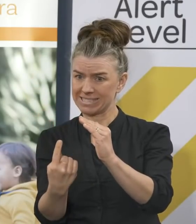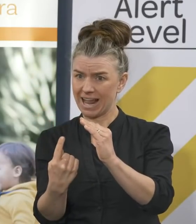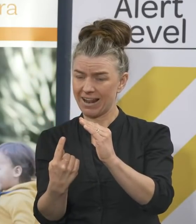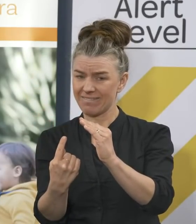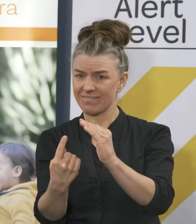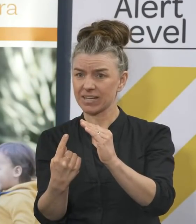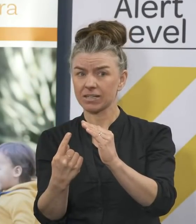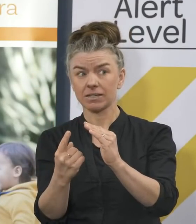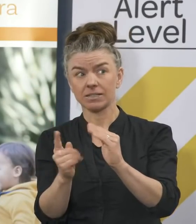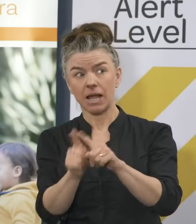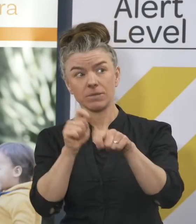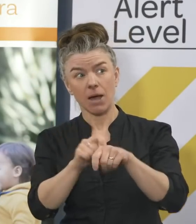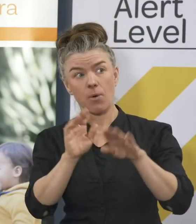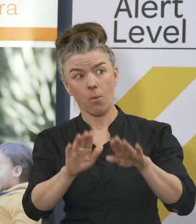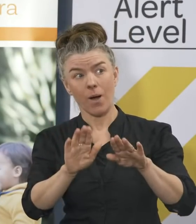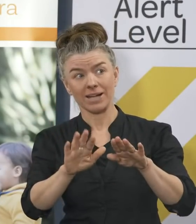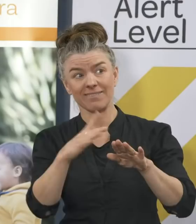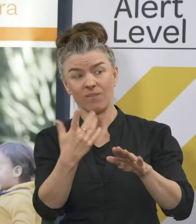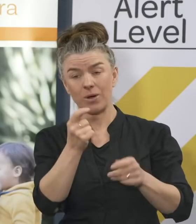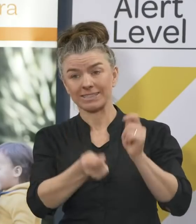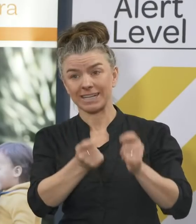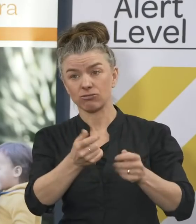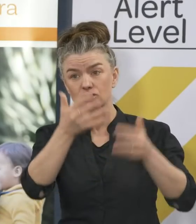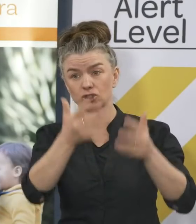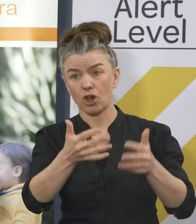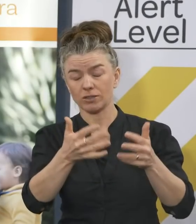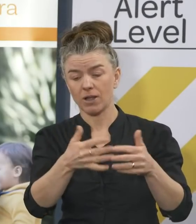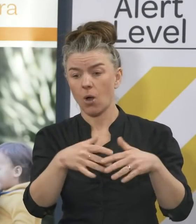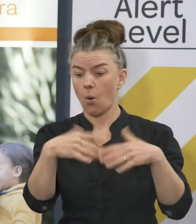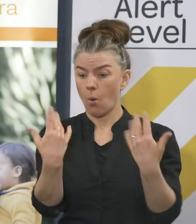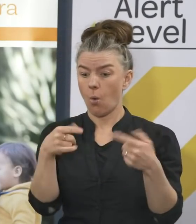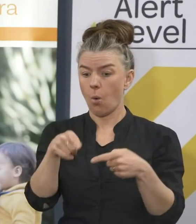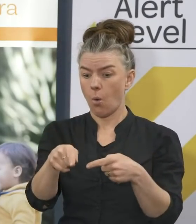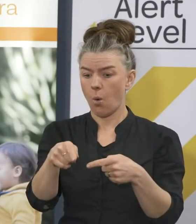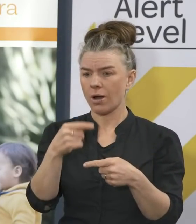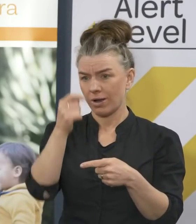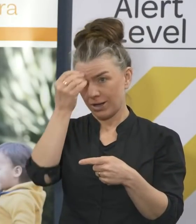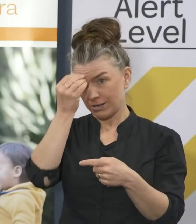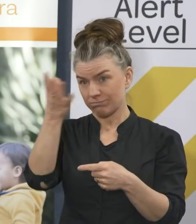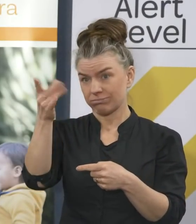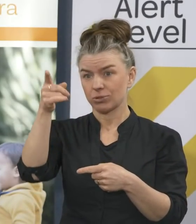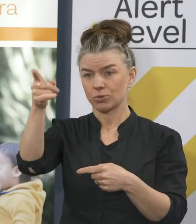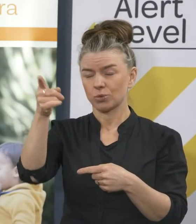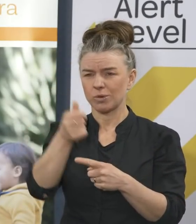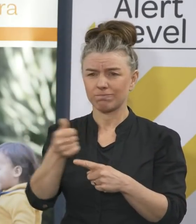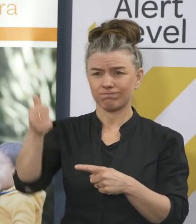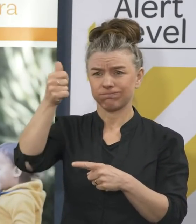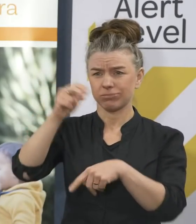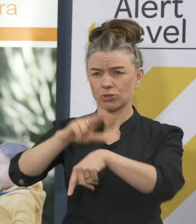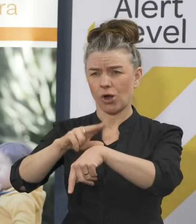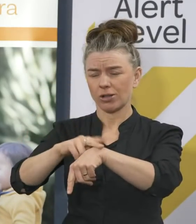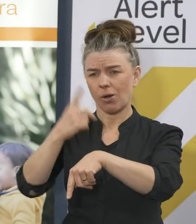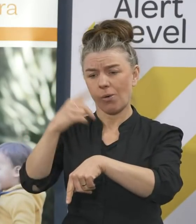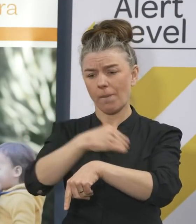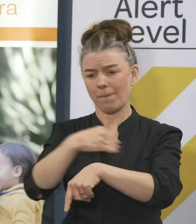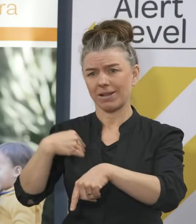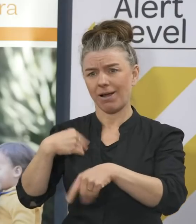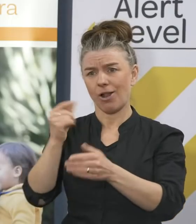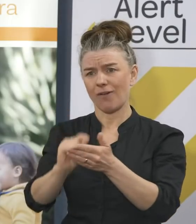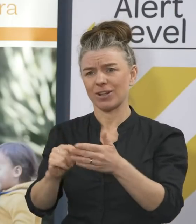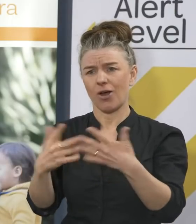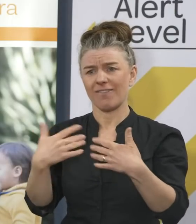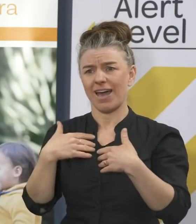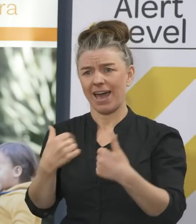and whether the medical officer of health needs to be informed because they're at potentially a higher risk of actually having